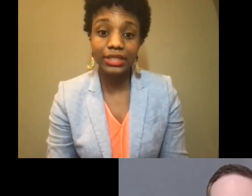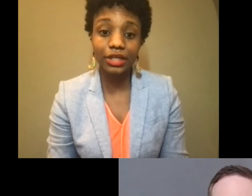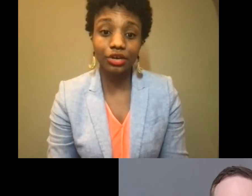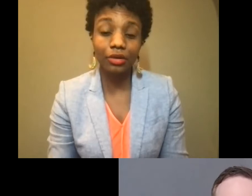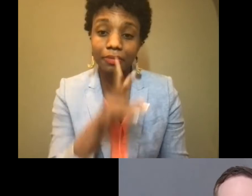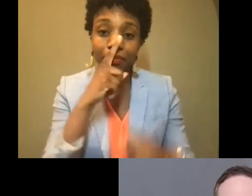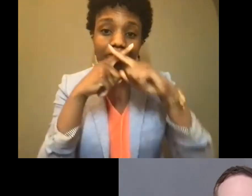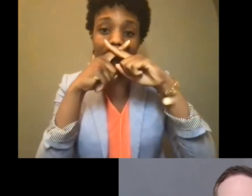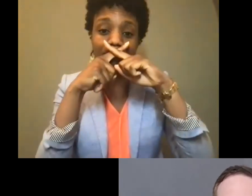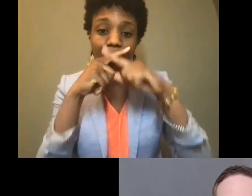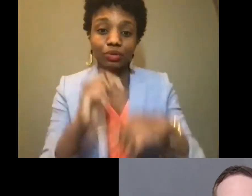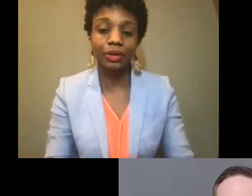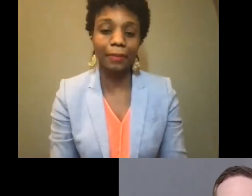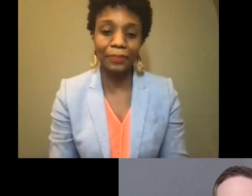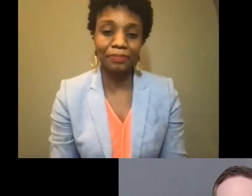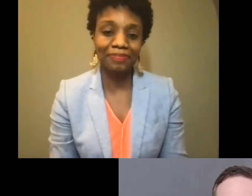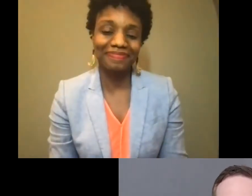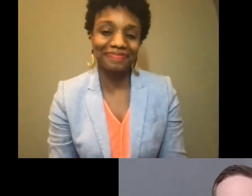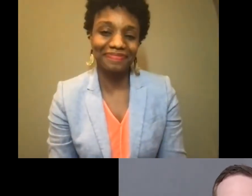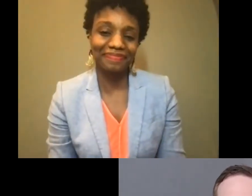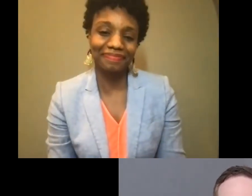you're on mute.